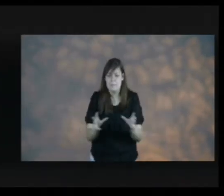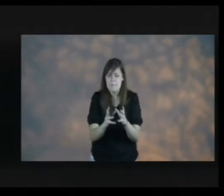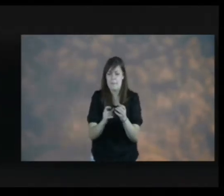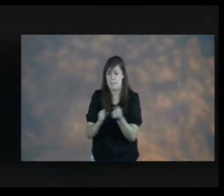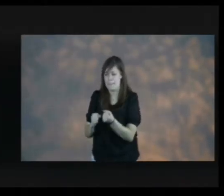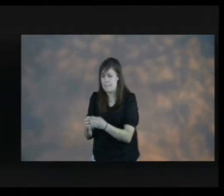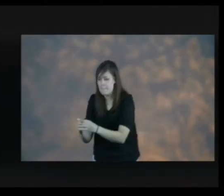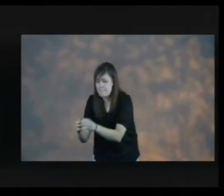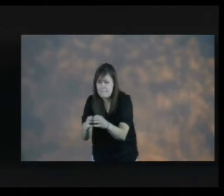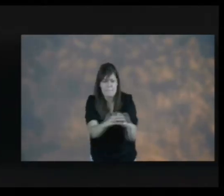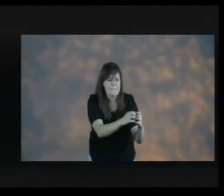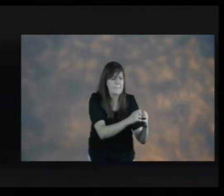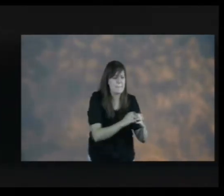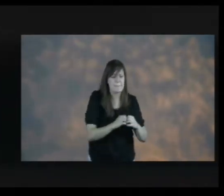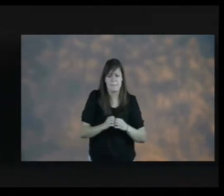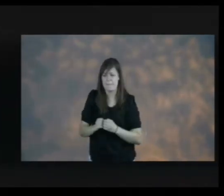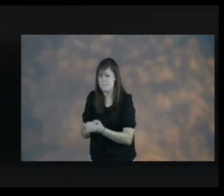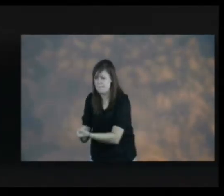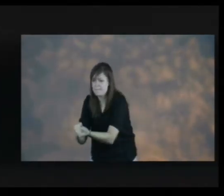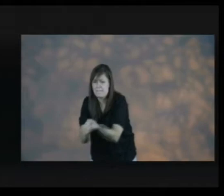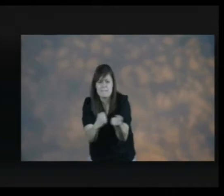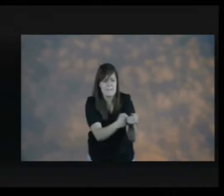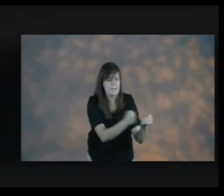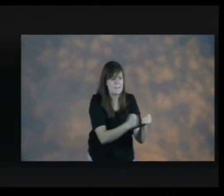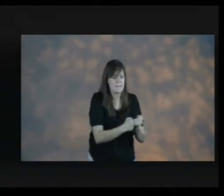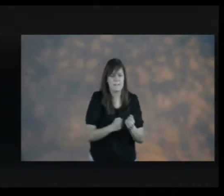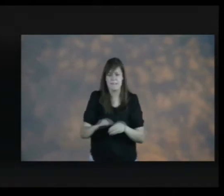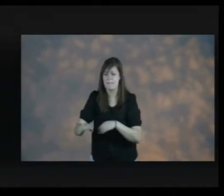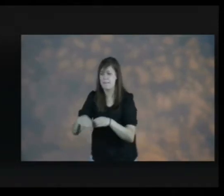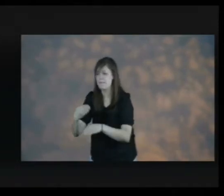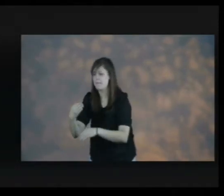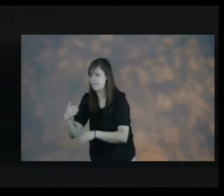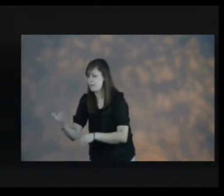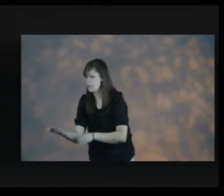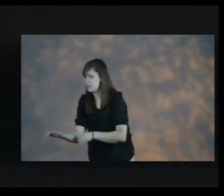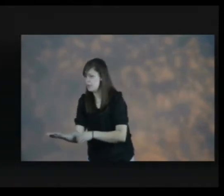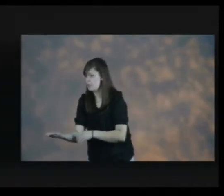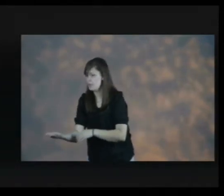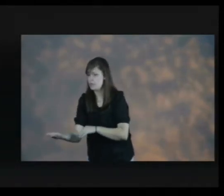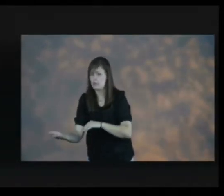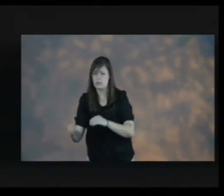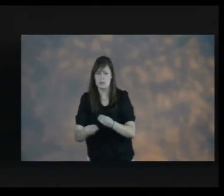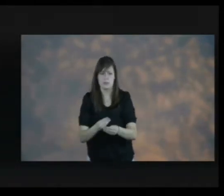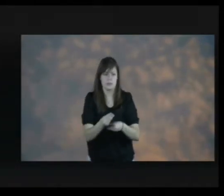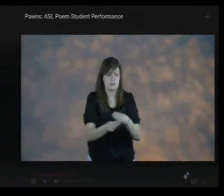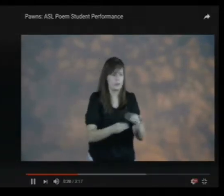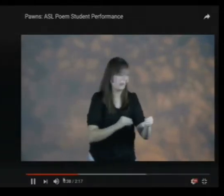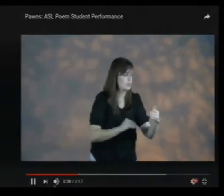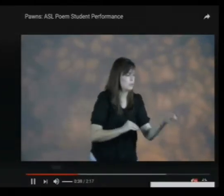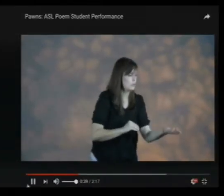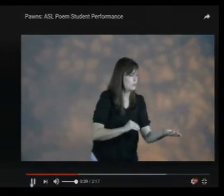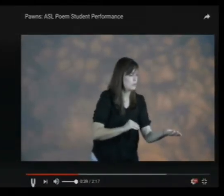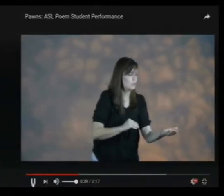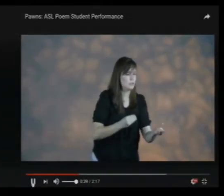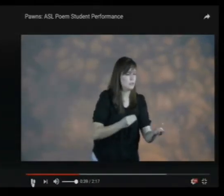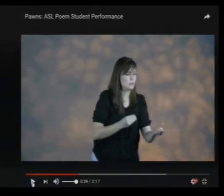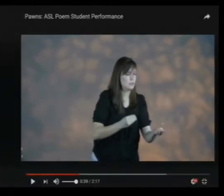pale and she's wearing black. I promise you. I'm dead